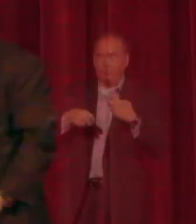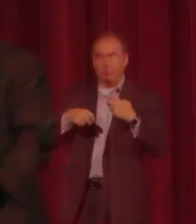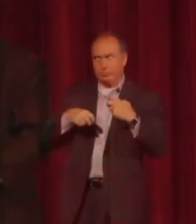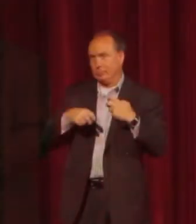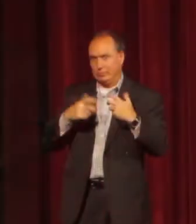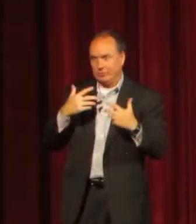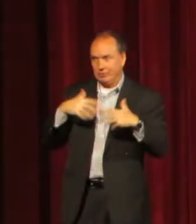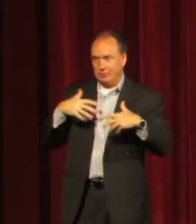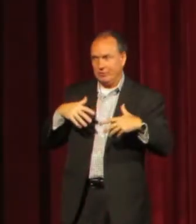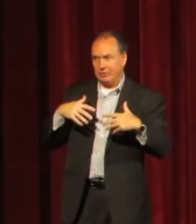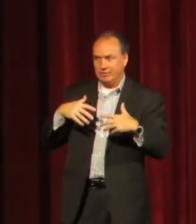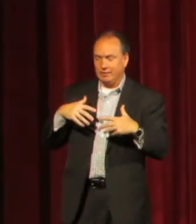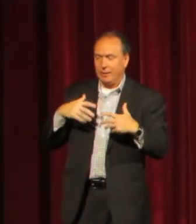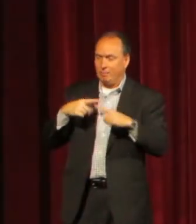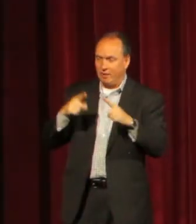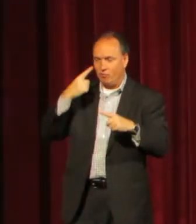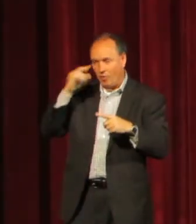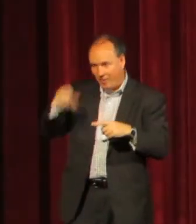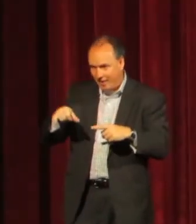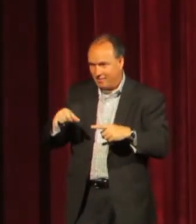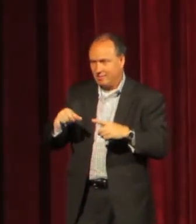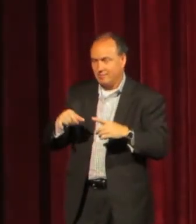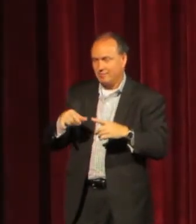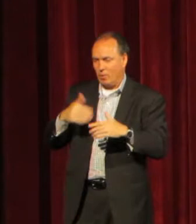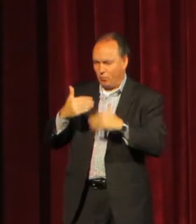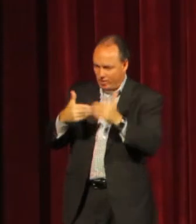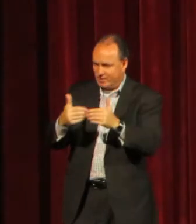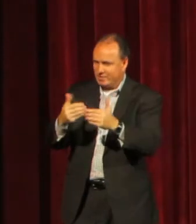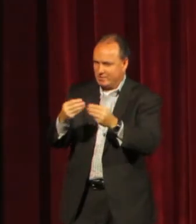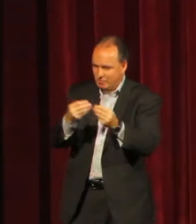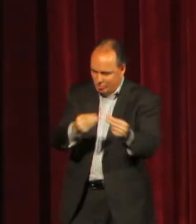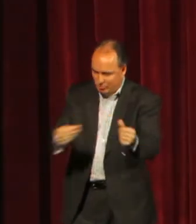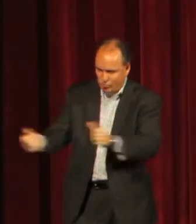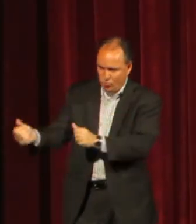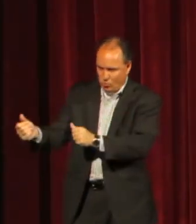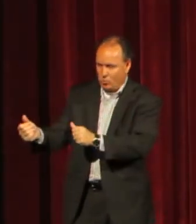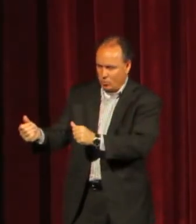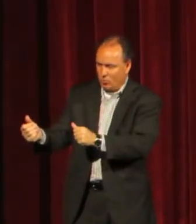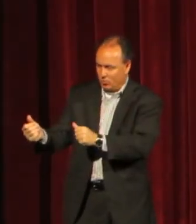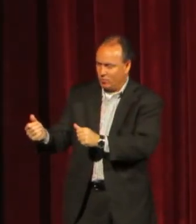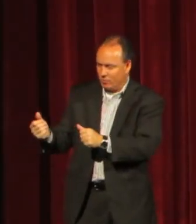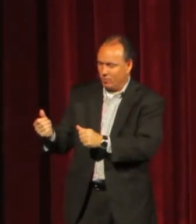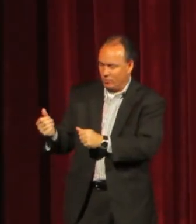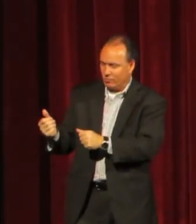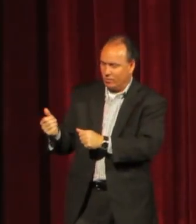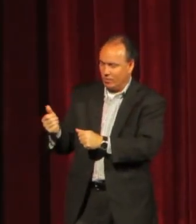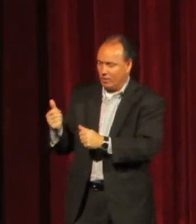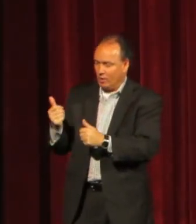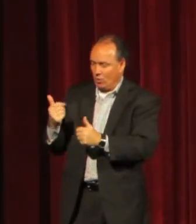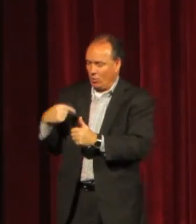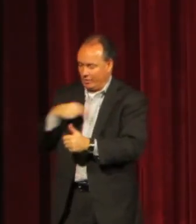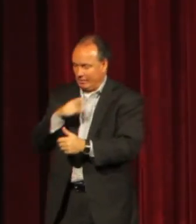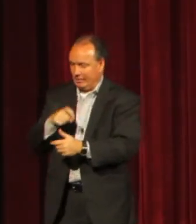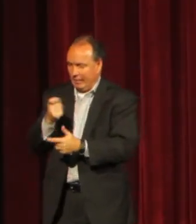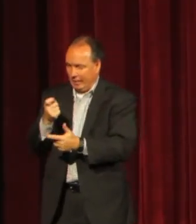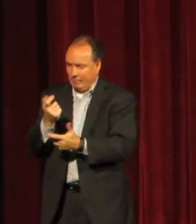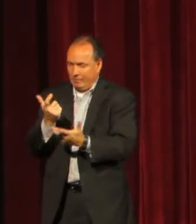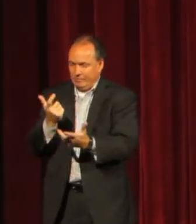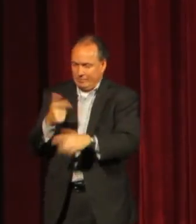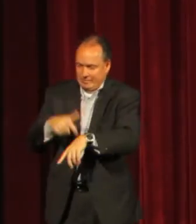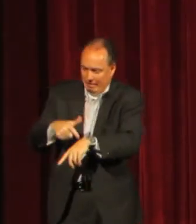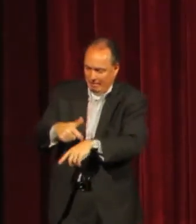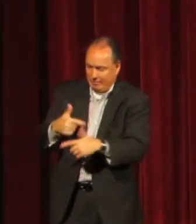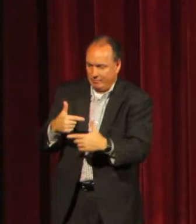before for that process to go as smooth as possible. We would need a little bit of time